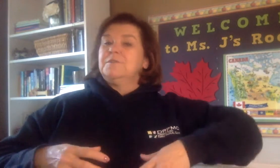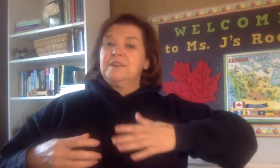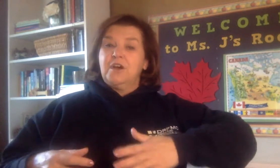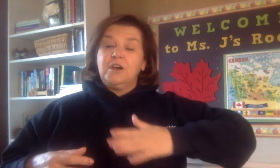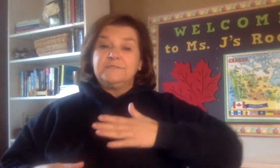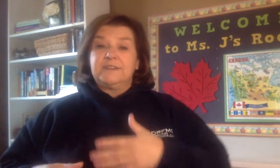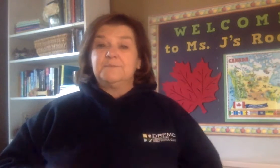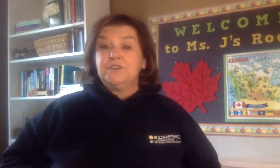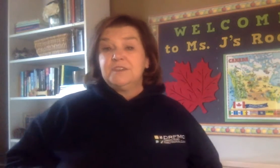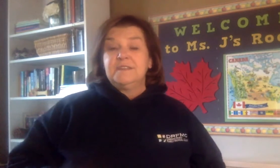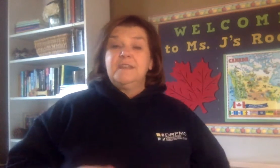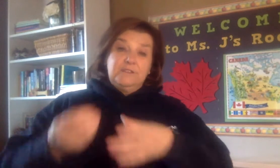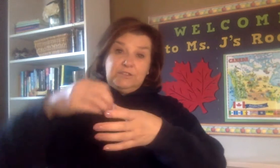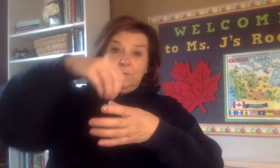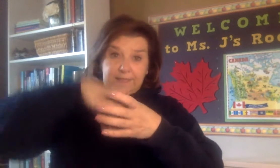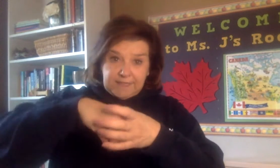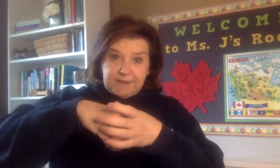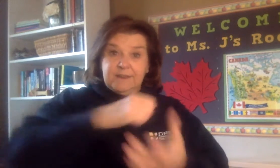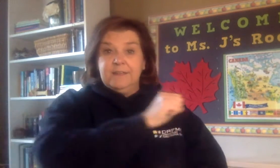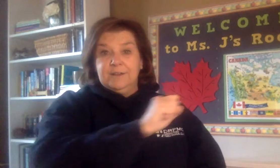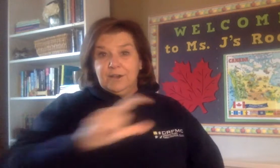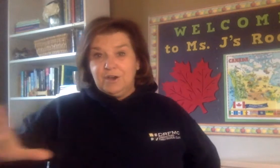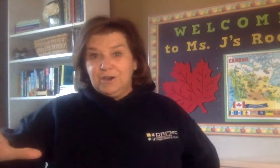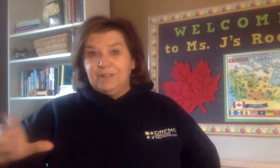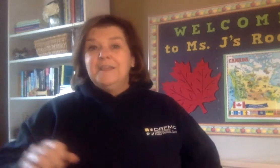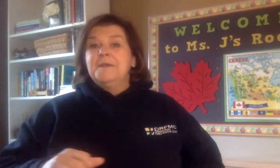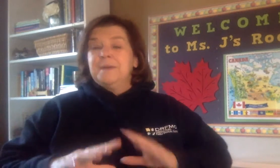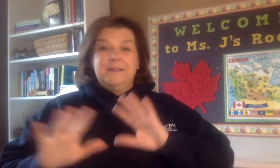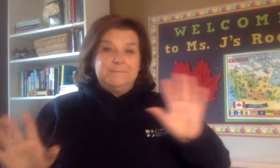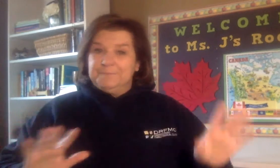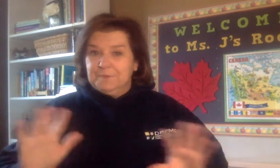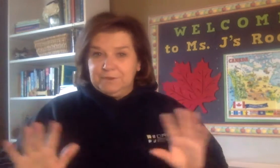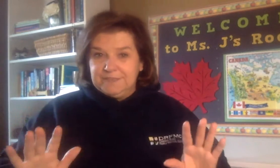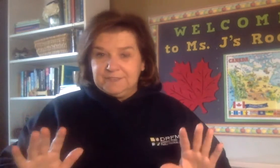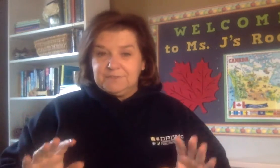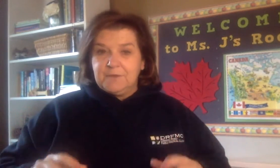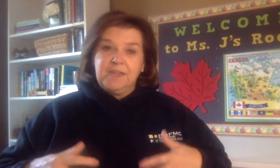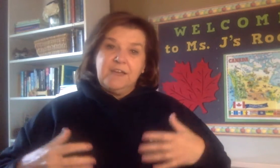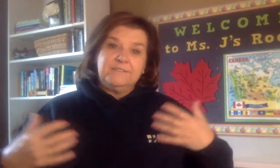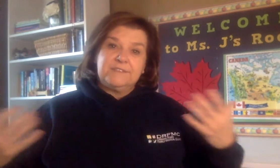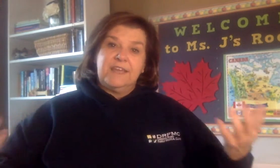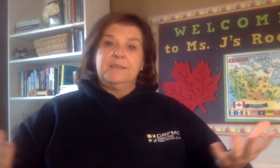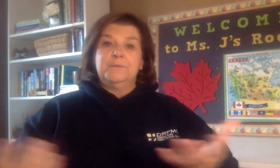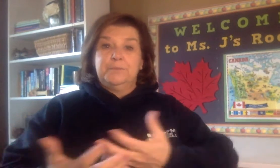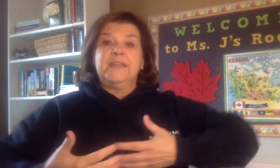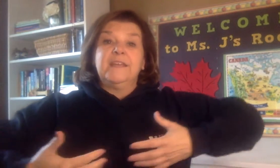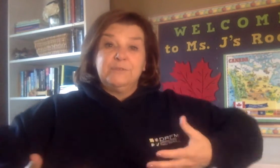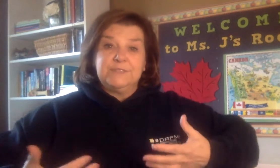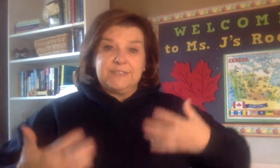in all of us, we could do in all, but we don't need to do that. We can kind of say bringing everyone together,